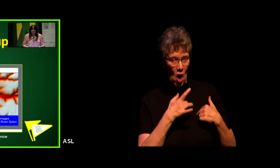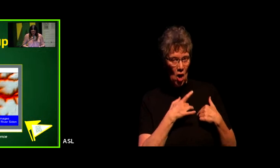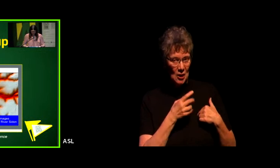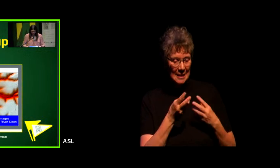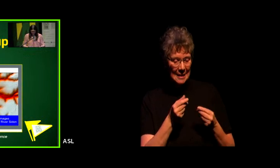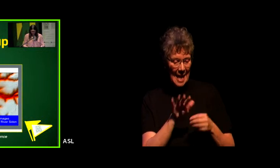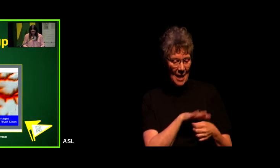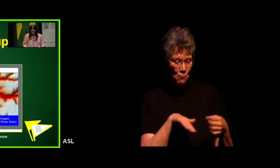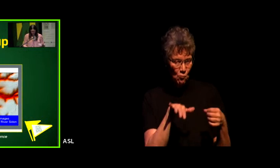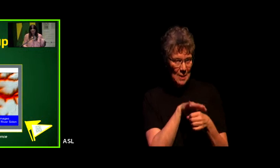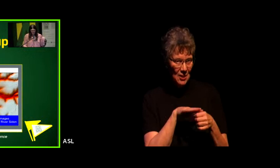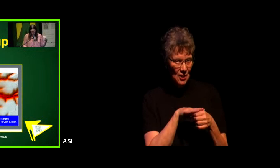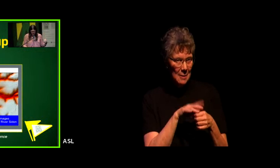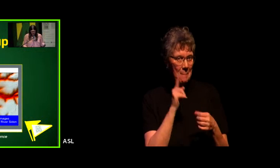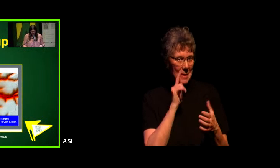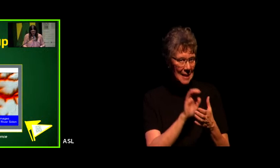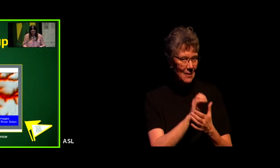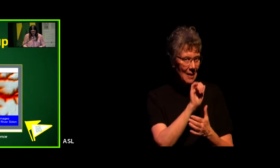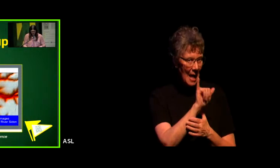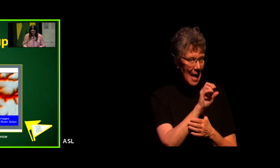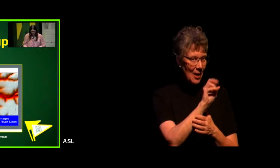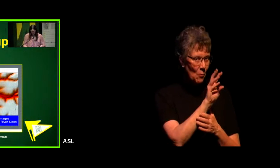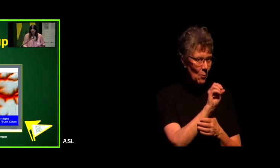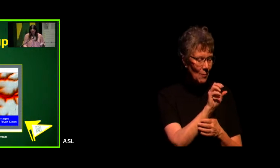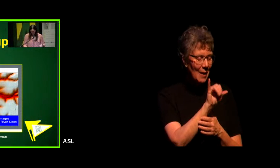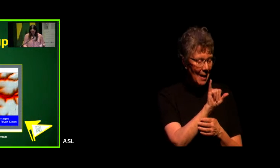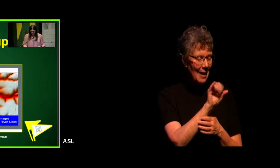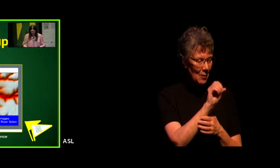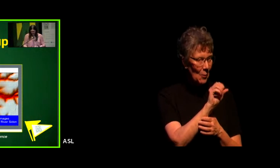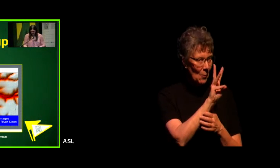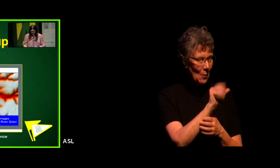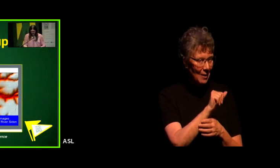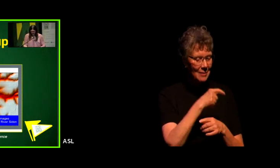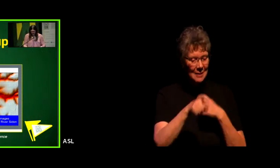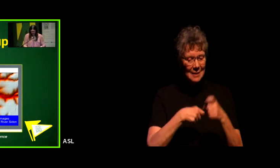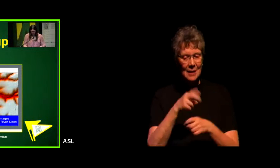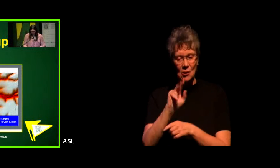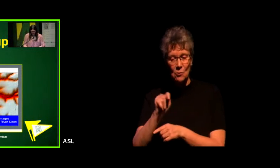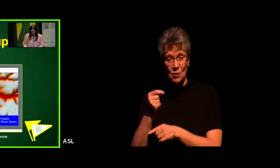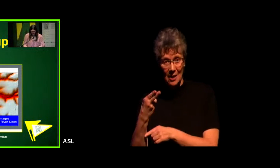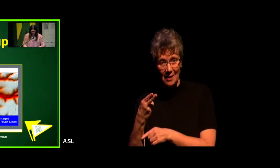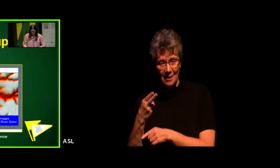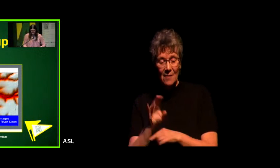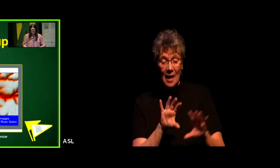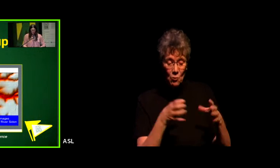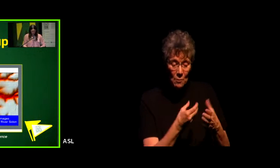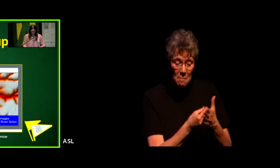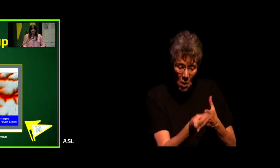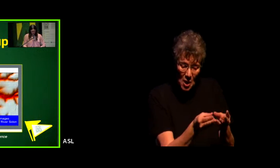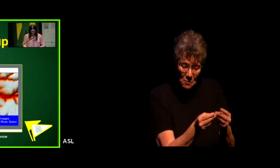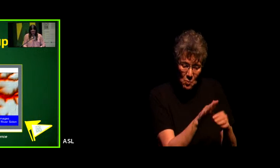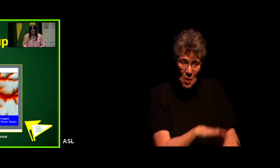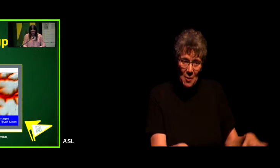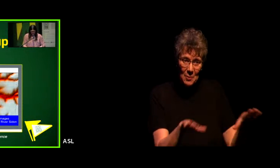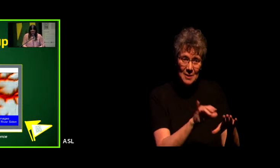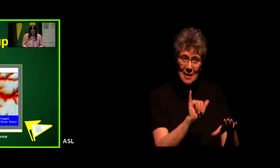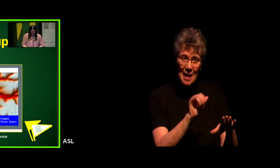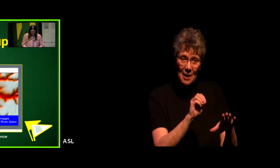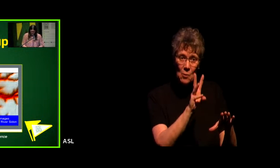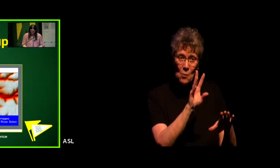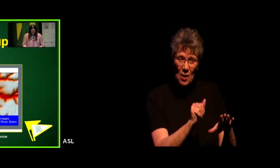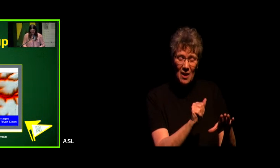Mormonism. This group, called the Heartland Research Group, brought a property in Iowa where they've been conducting terrible archaeological